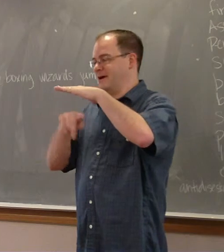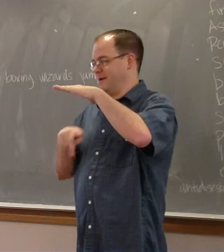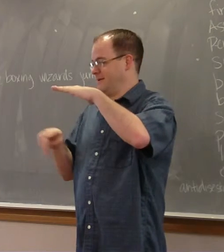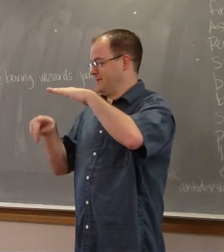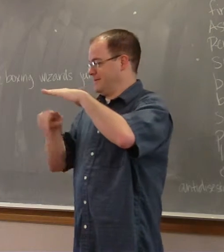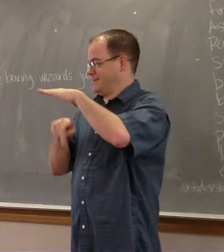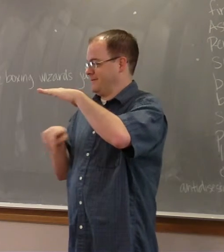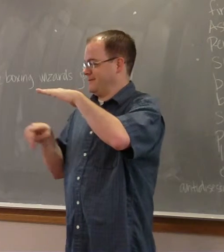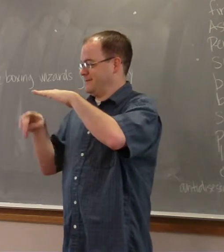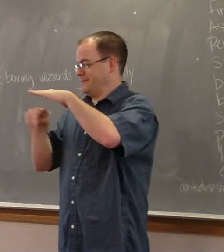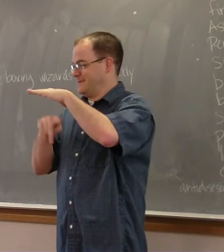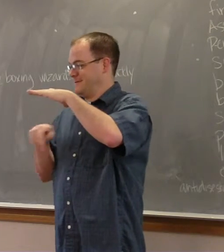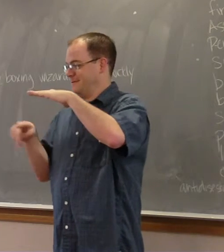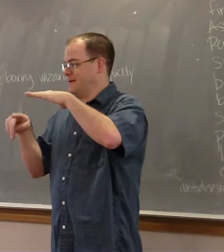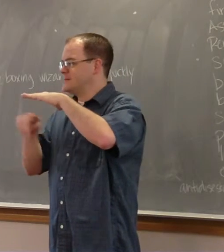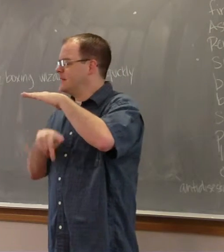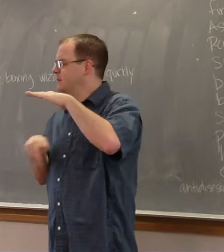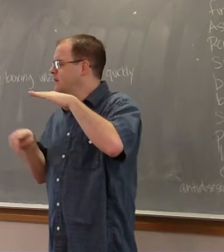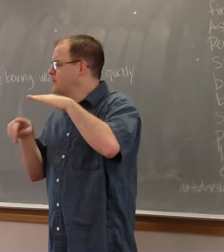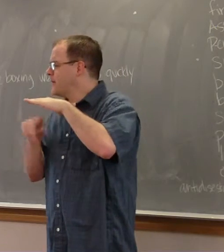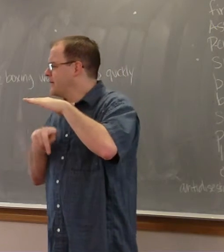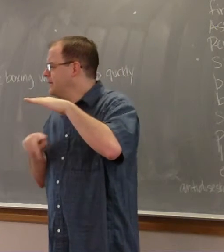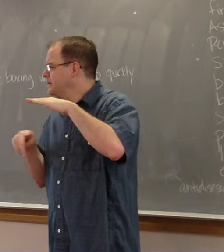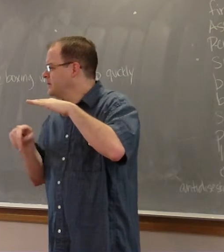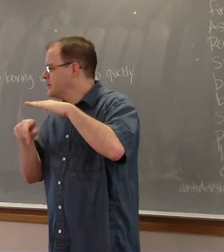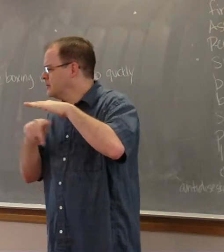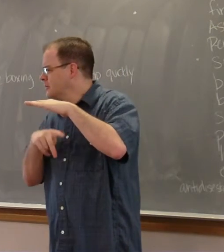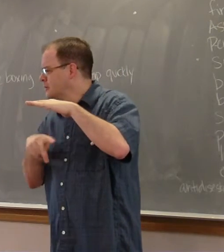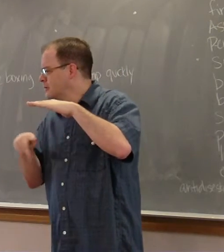Primary. Does anybody go to primary?